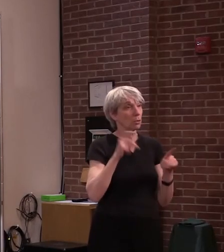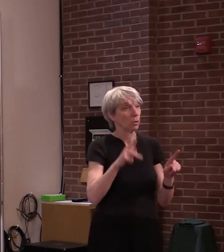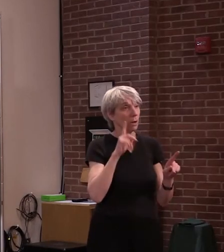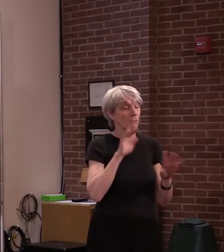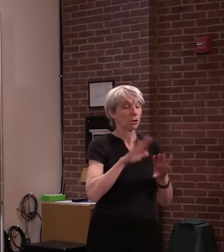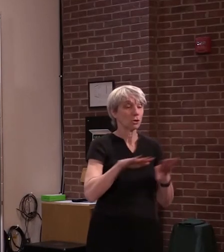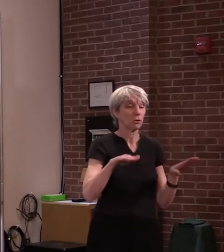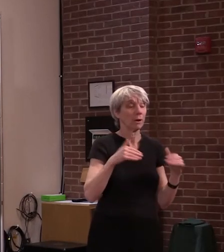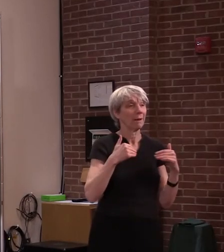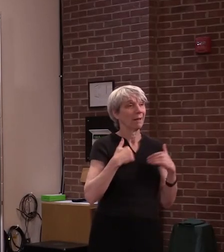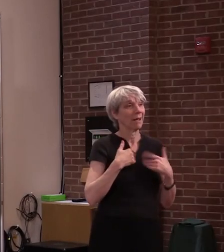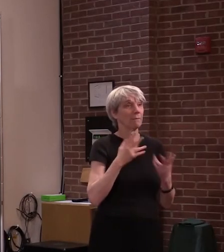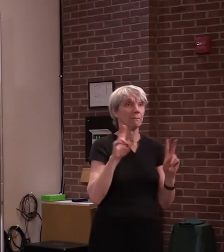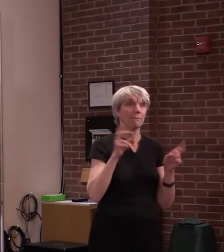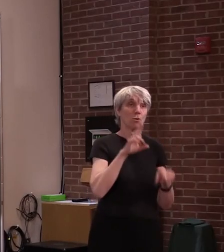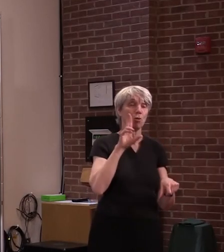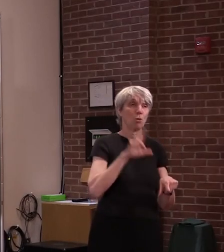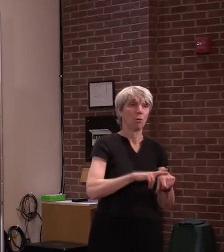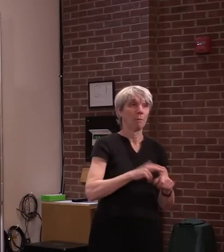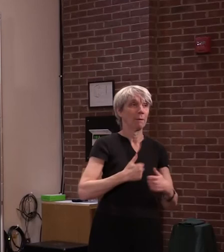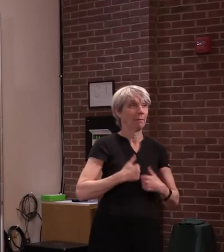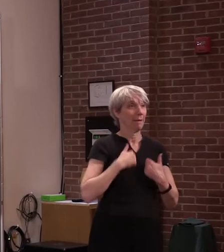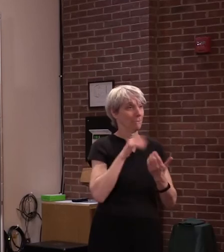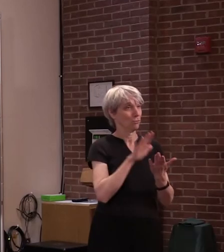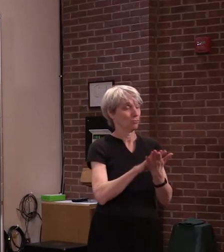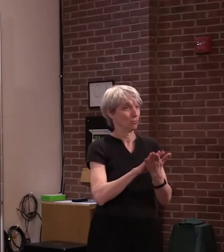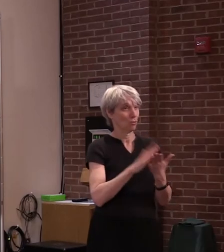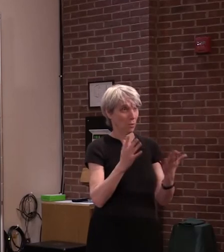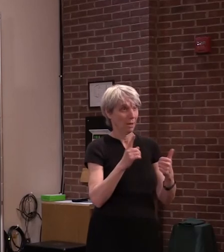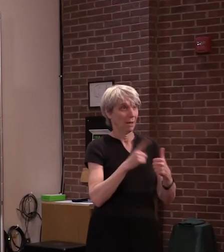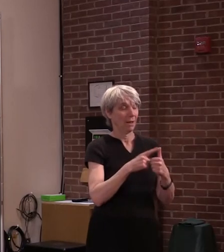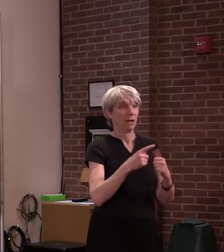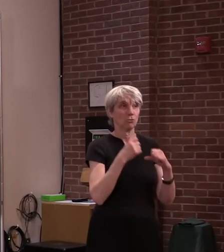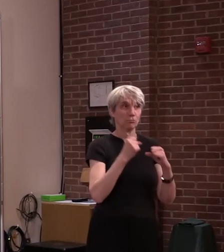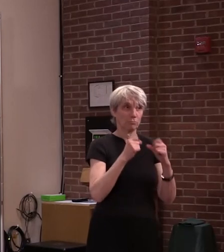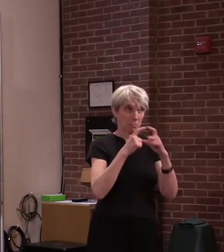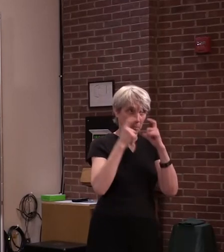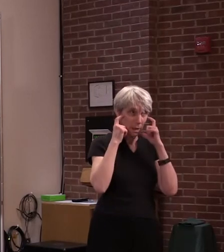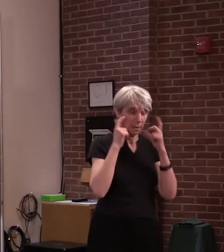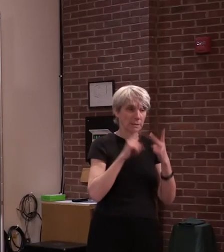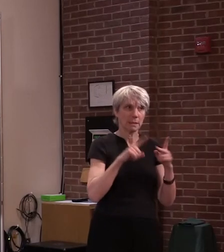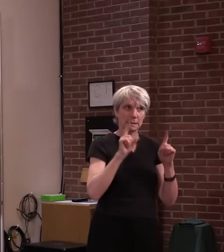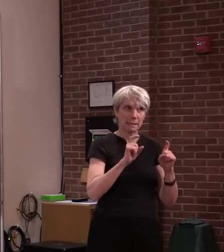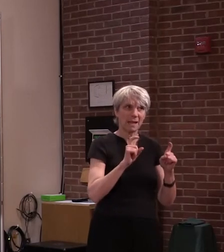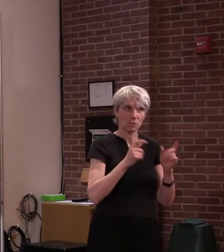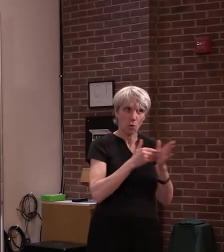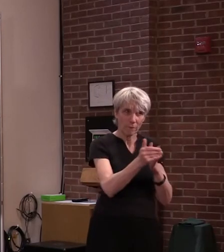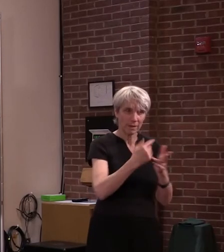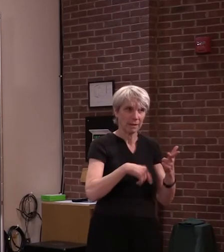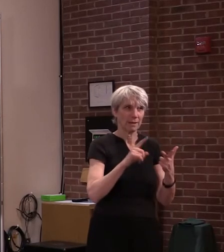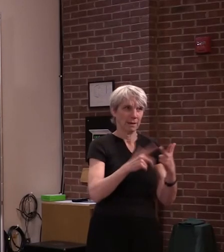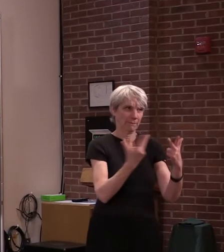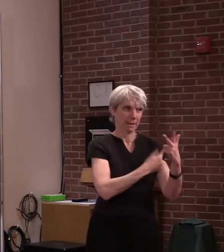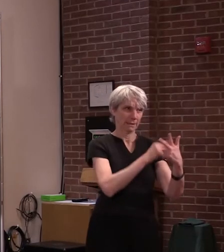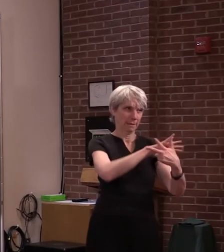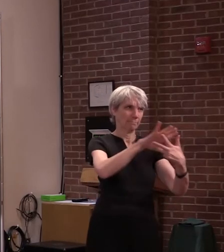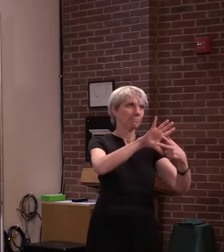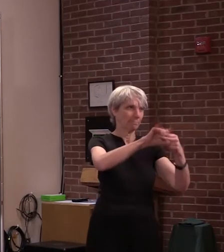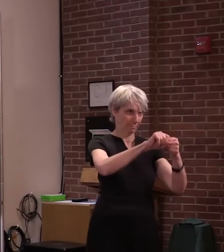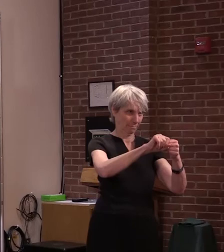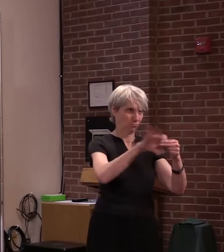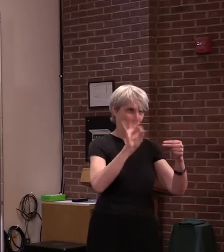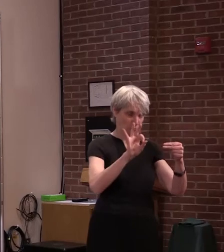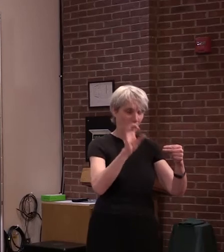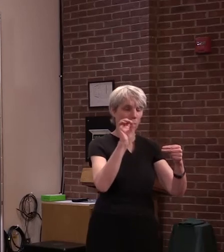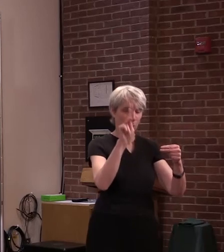normal next few months of school moving ahead are good math, lots of tests, and vaccines. It